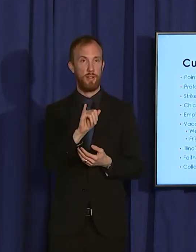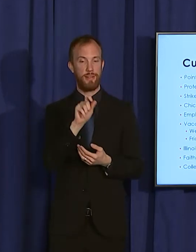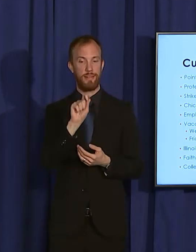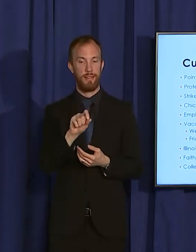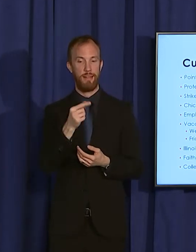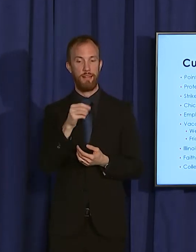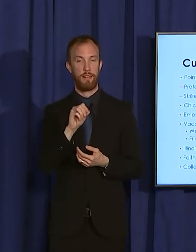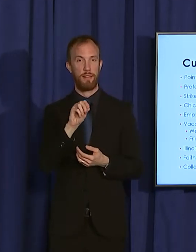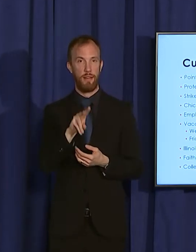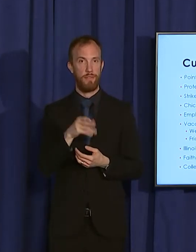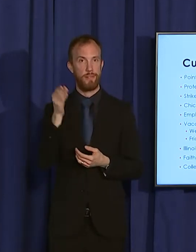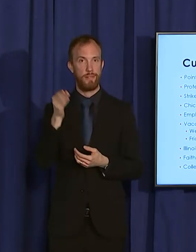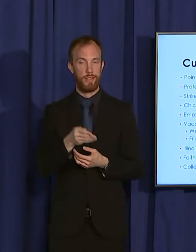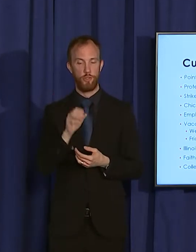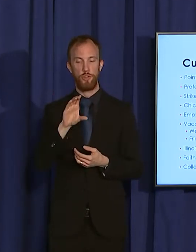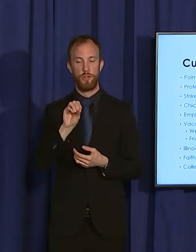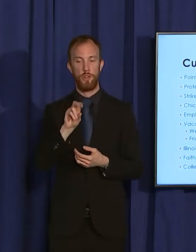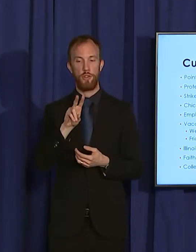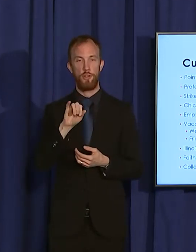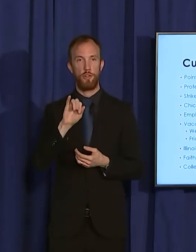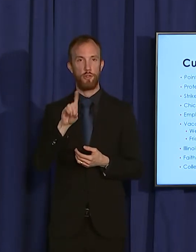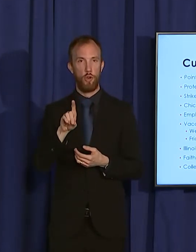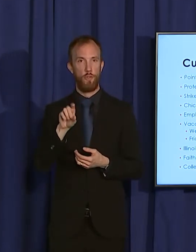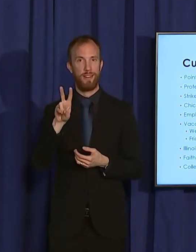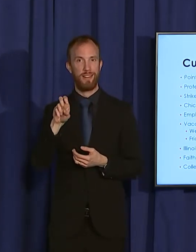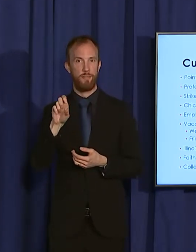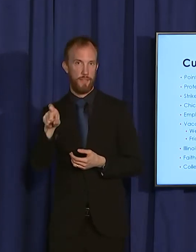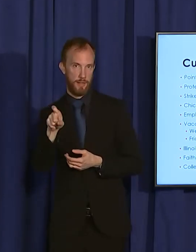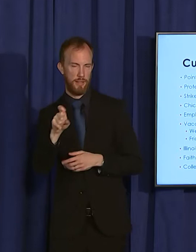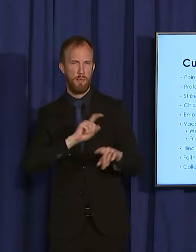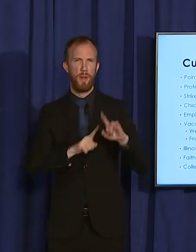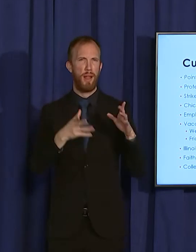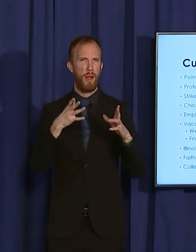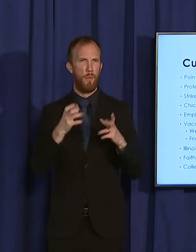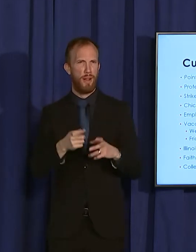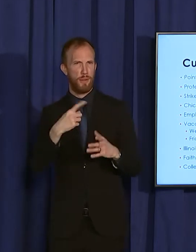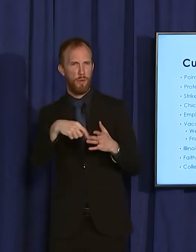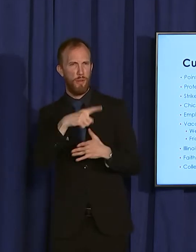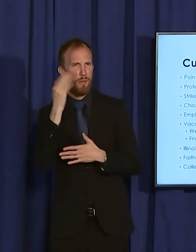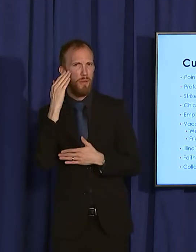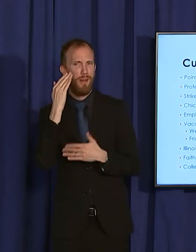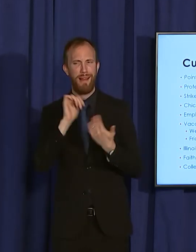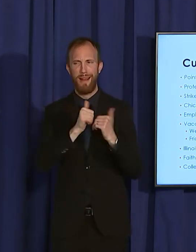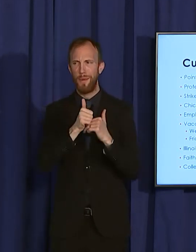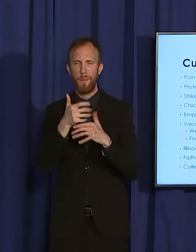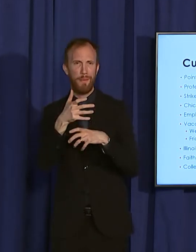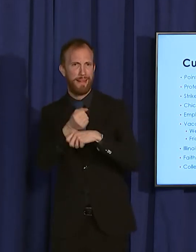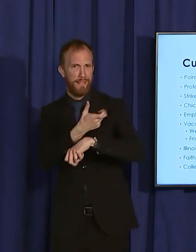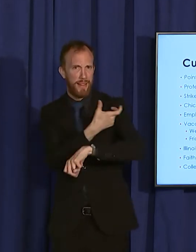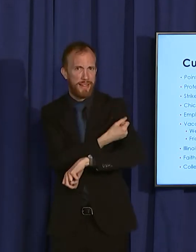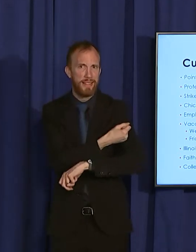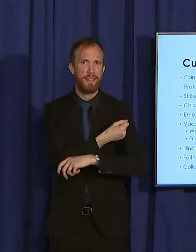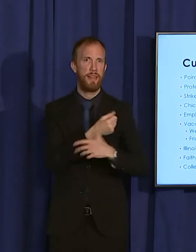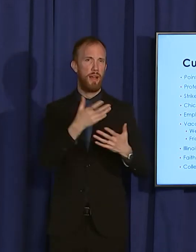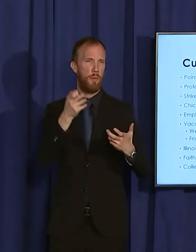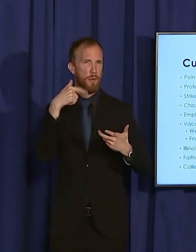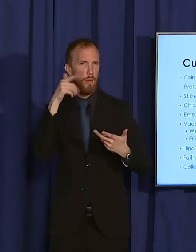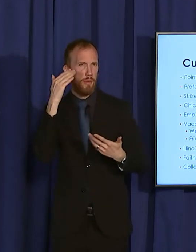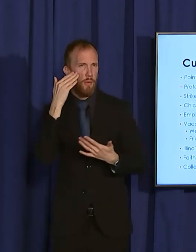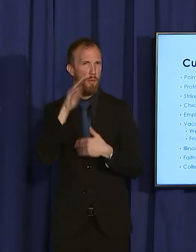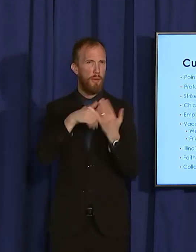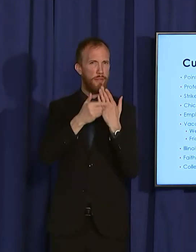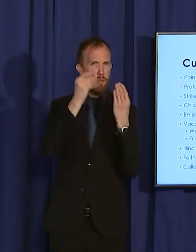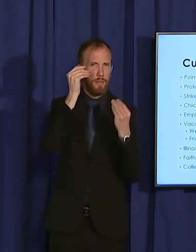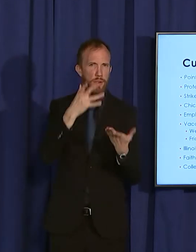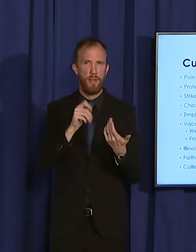chi.gov/covidvax. But I want to make sure that you are hearing the information about how you can get vaccinated and some of the work that we're doing to try to